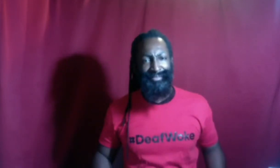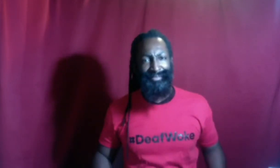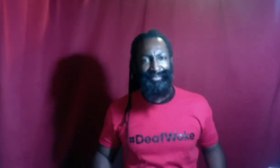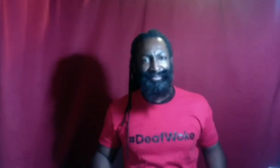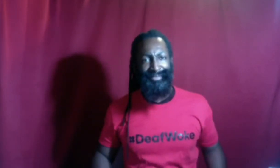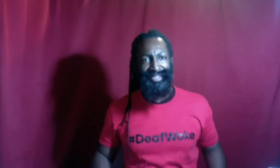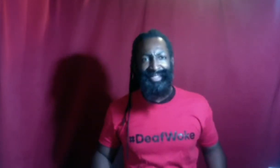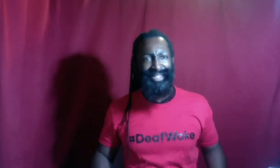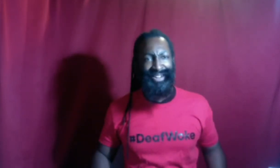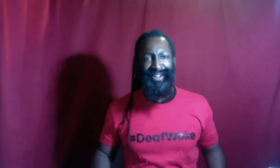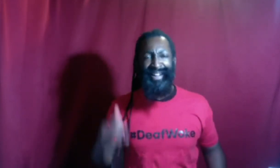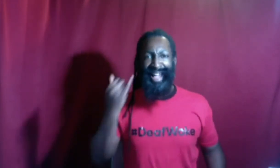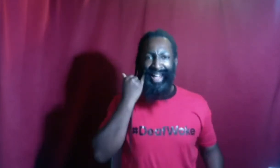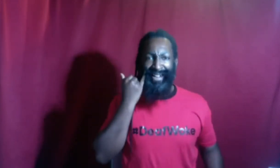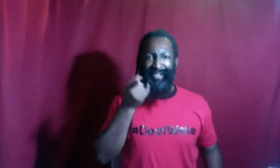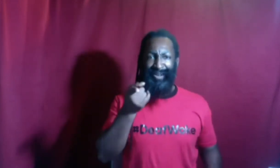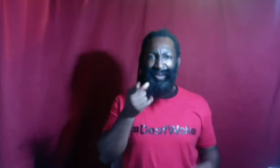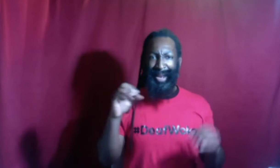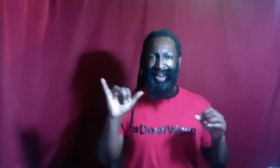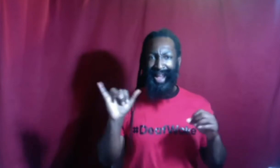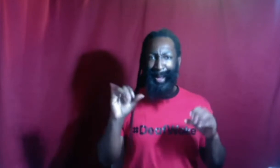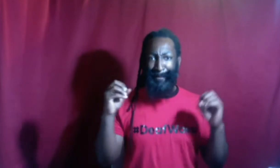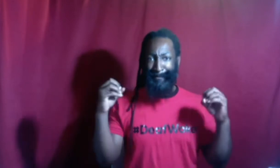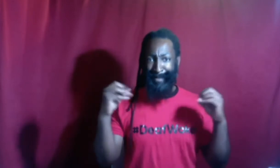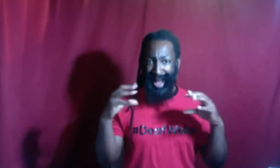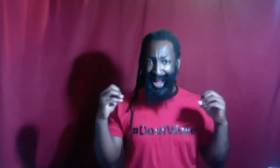Don't become like a microwave.